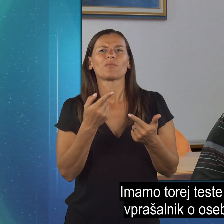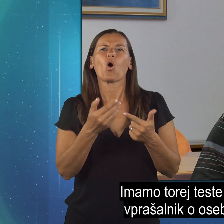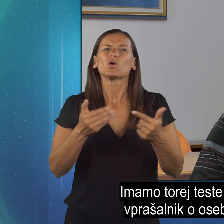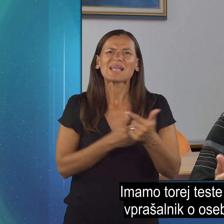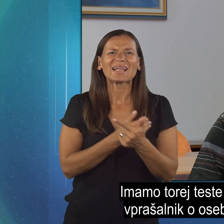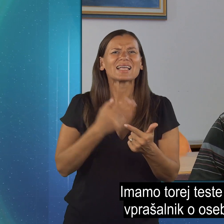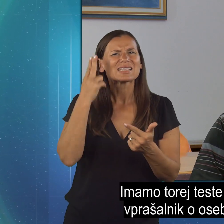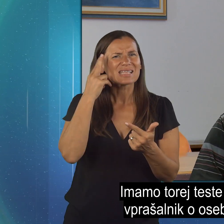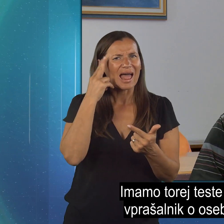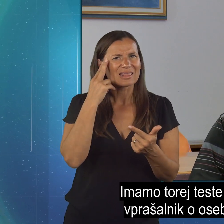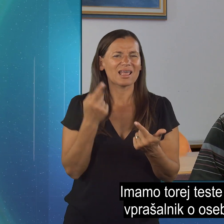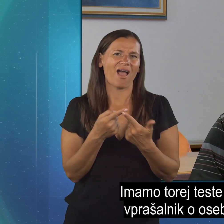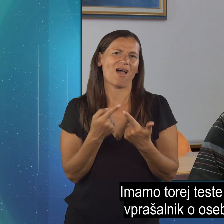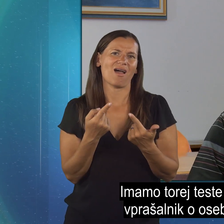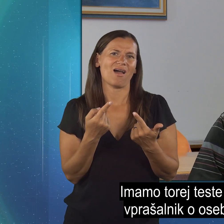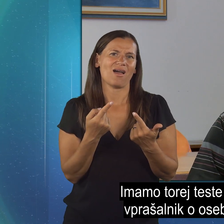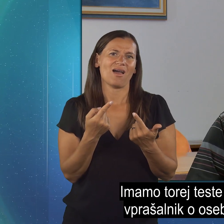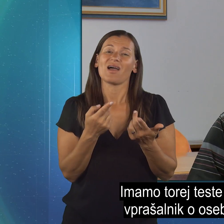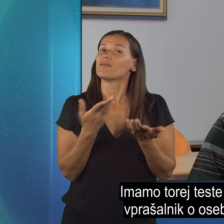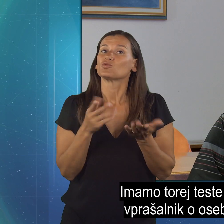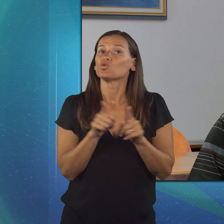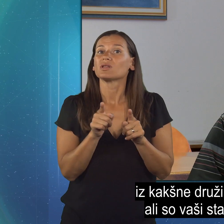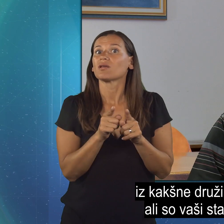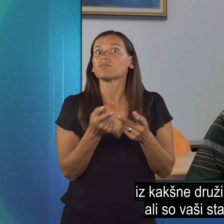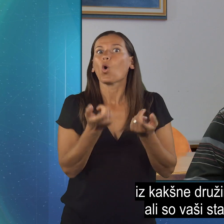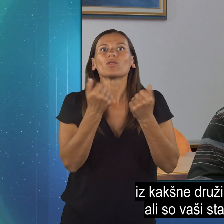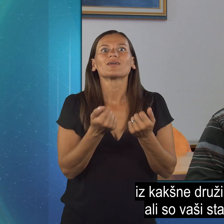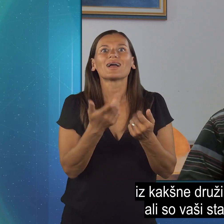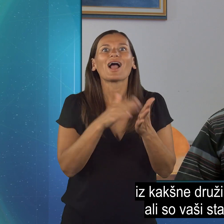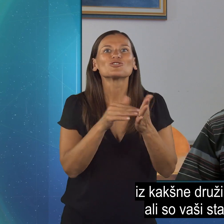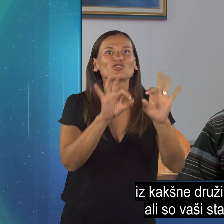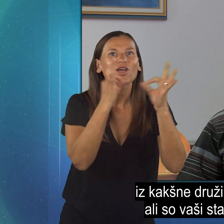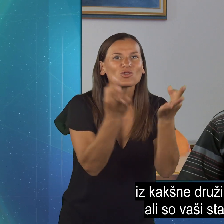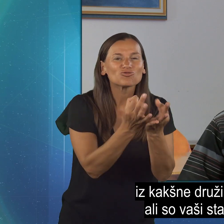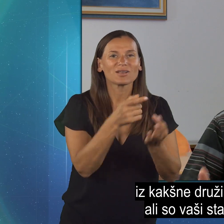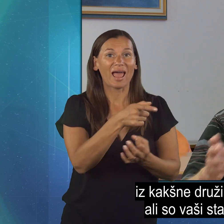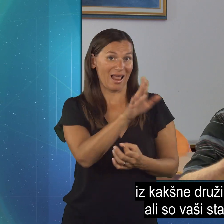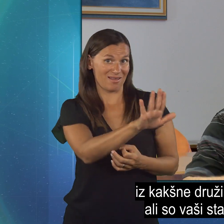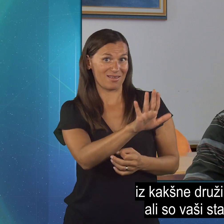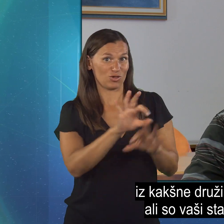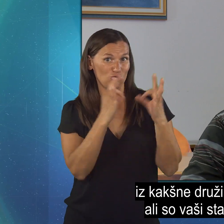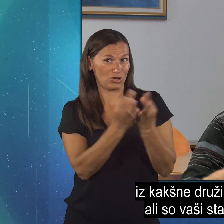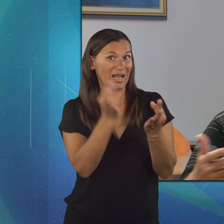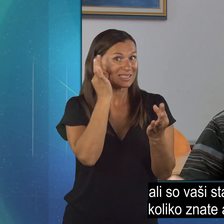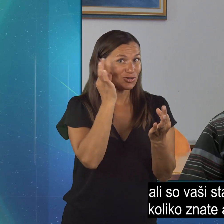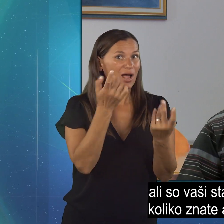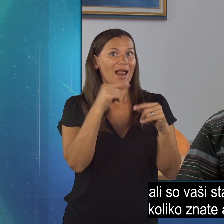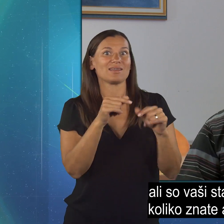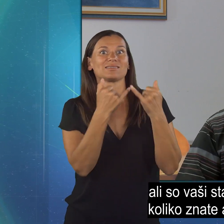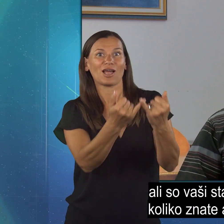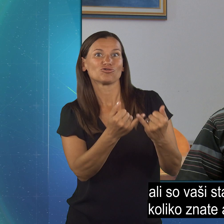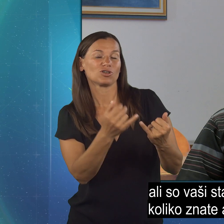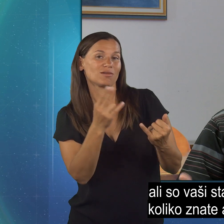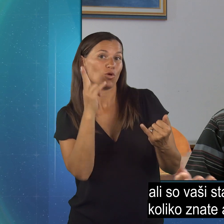tests in background, what they call a background questionnaire. What kind of family did you come from? Are your parents hearing? Are your parents